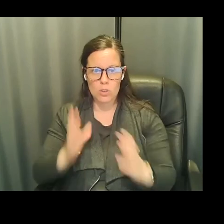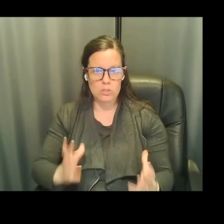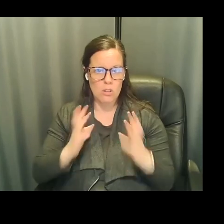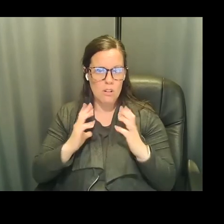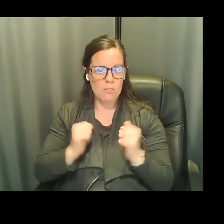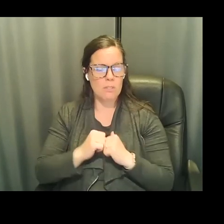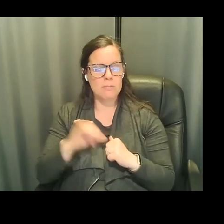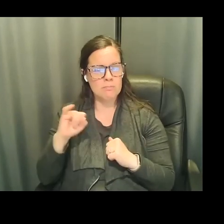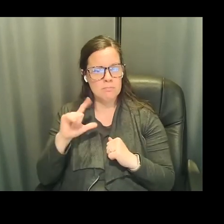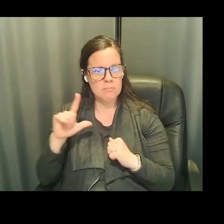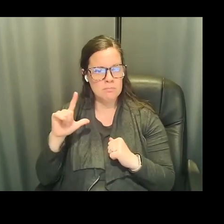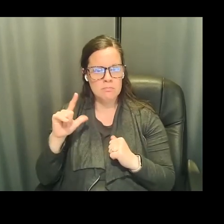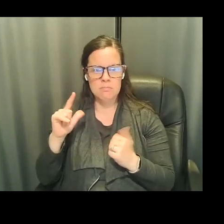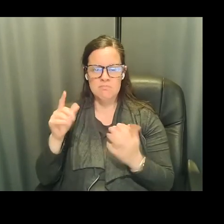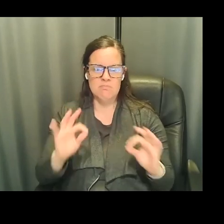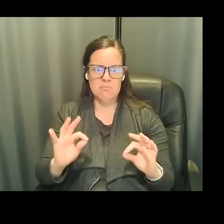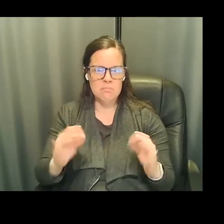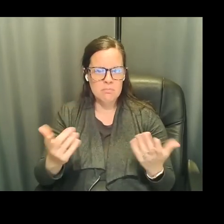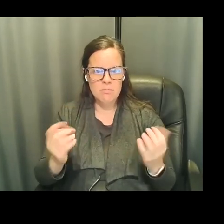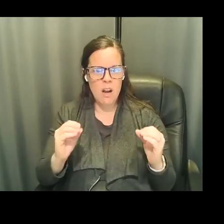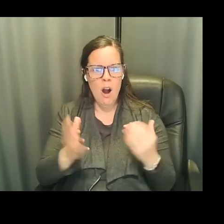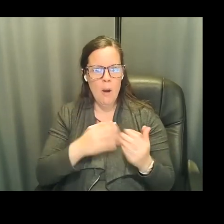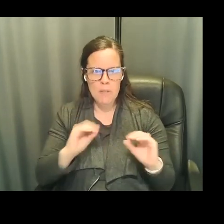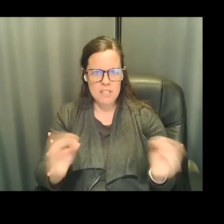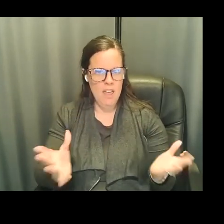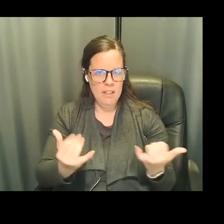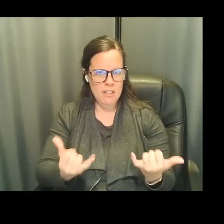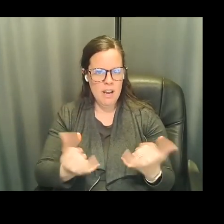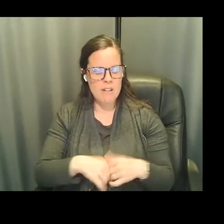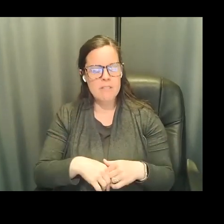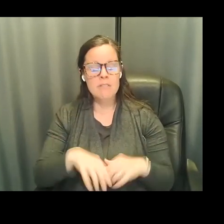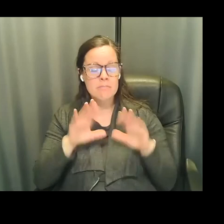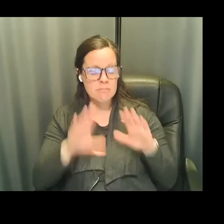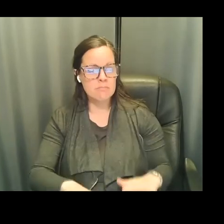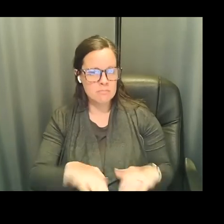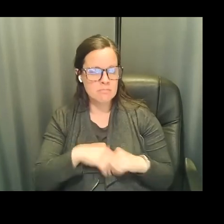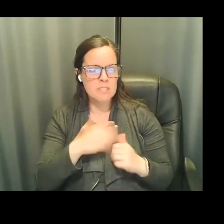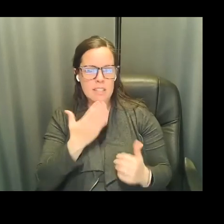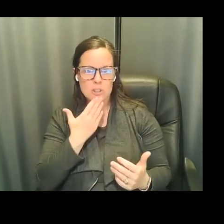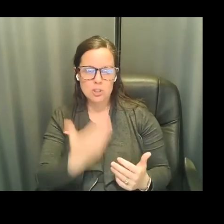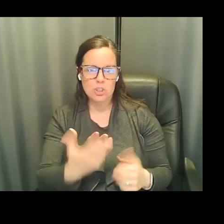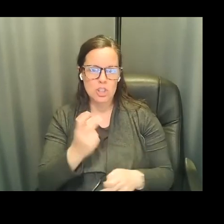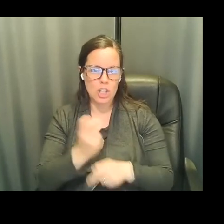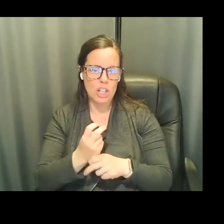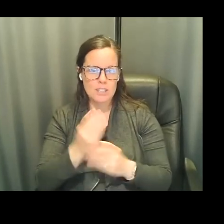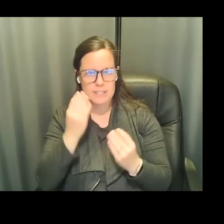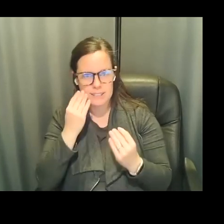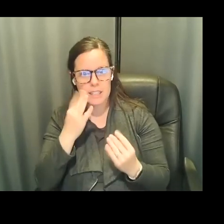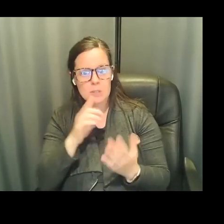is almost negligible at this time. Wonderful. That's some good hard data proof. I like